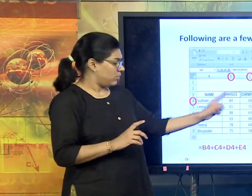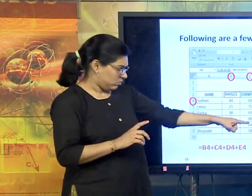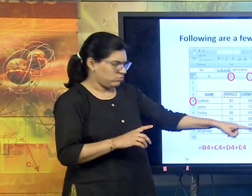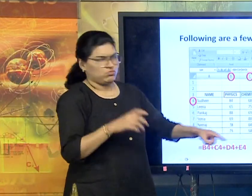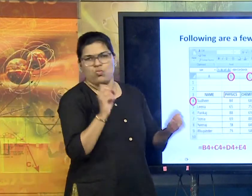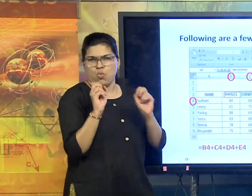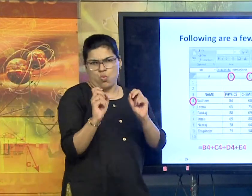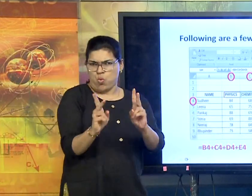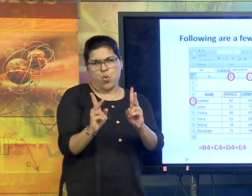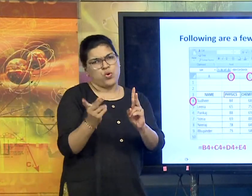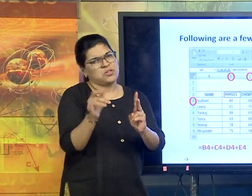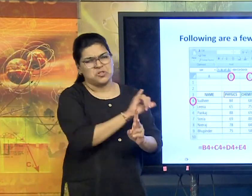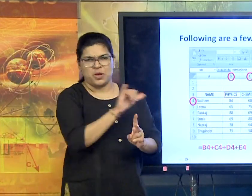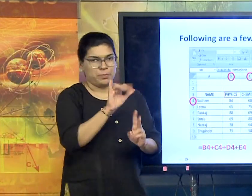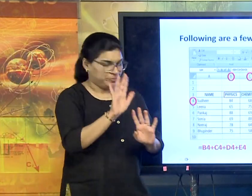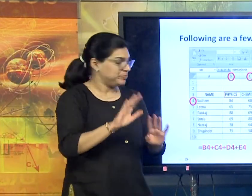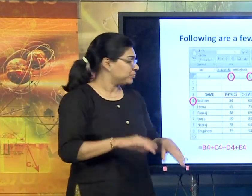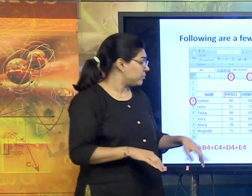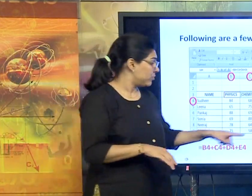we need the plus, total sum.